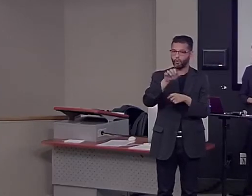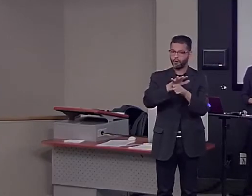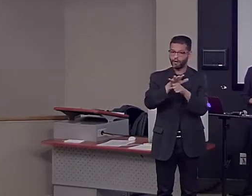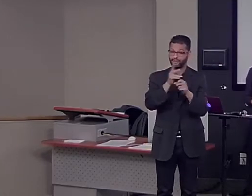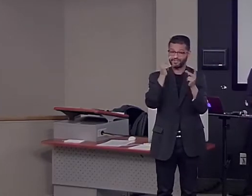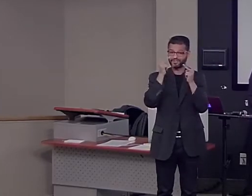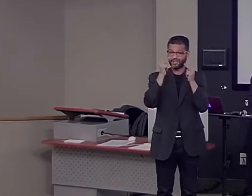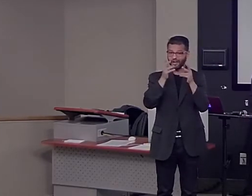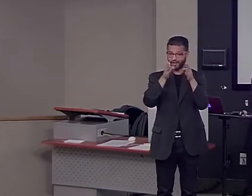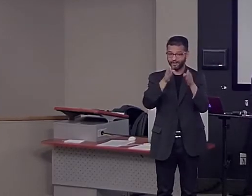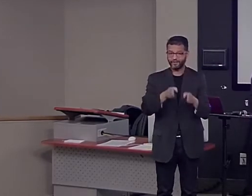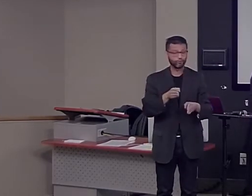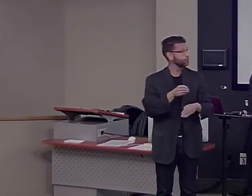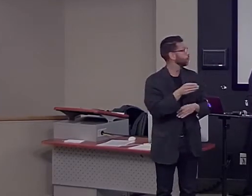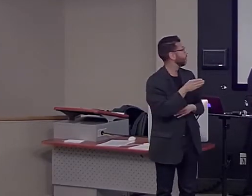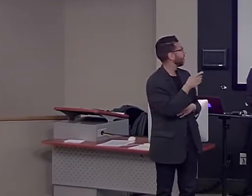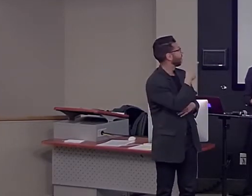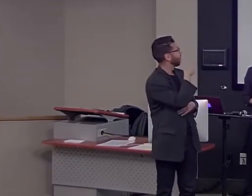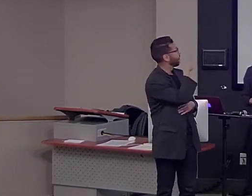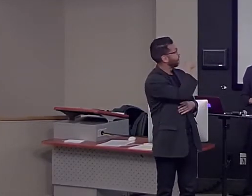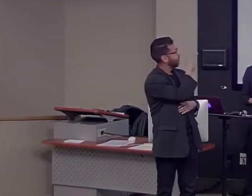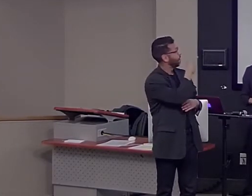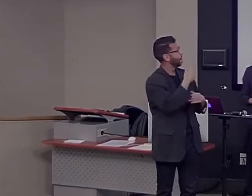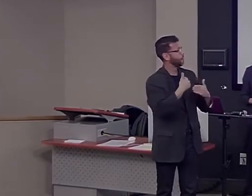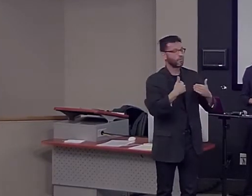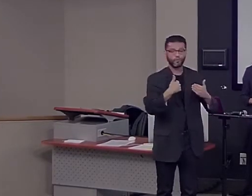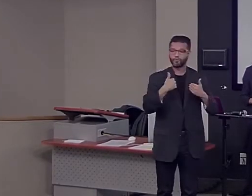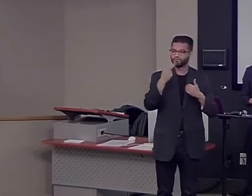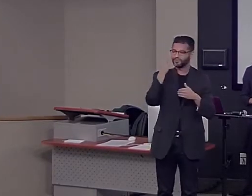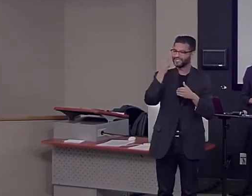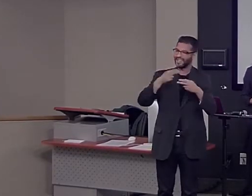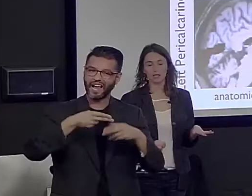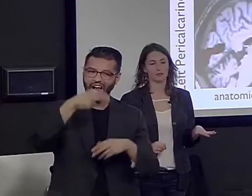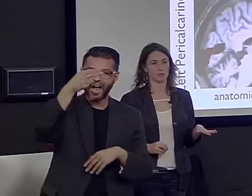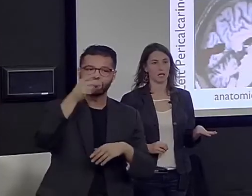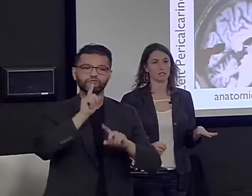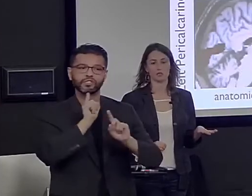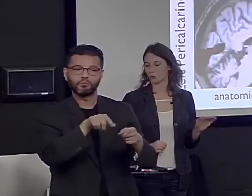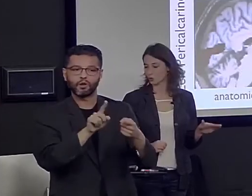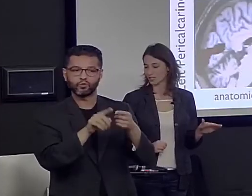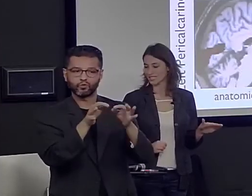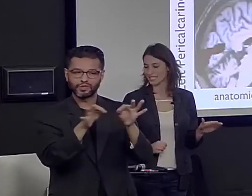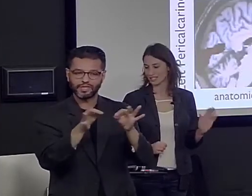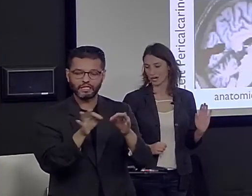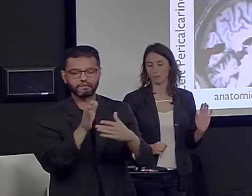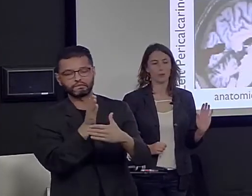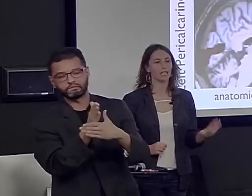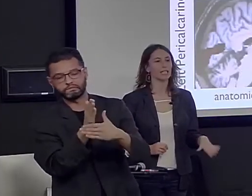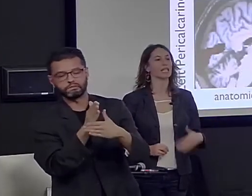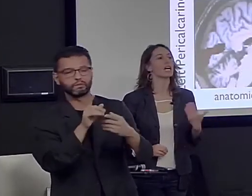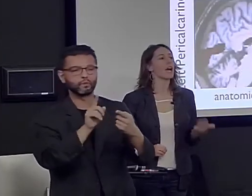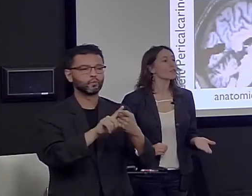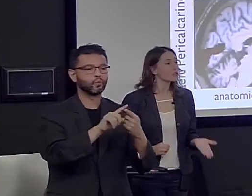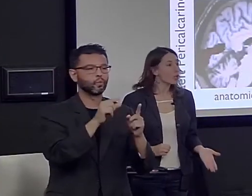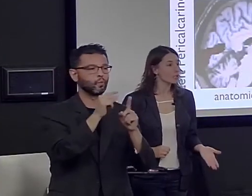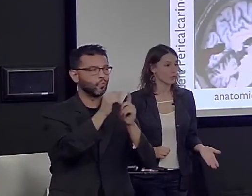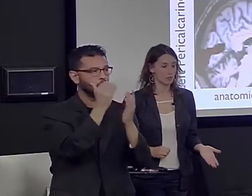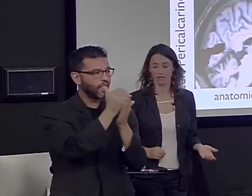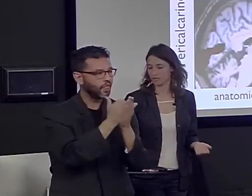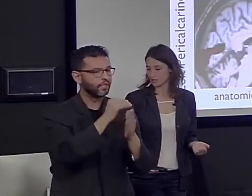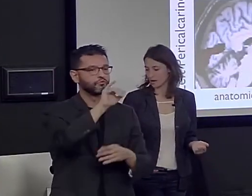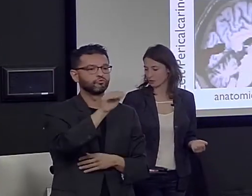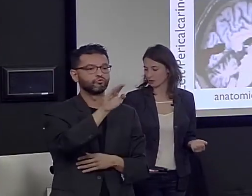shown in the corner, where you get highest responses to sentences, intermediate responses to word lists and Jabberwocky, and the